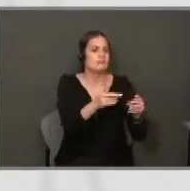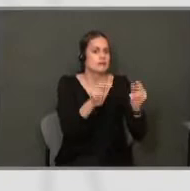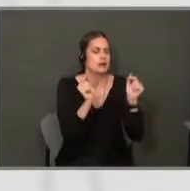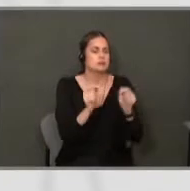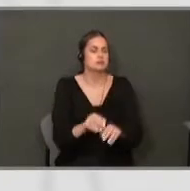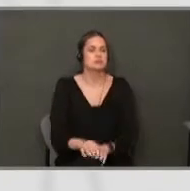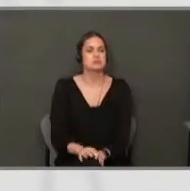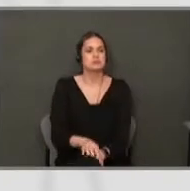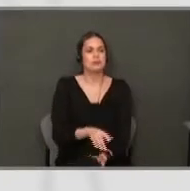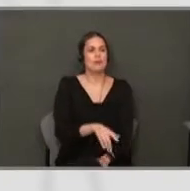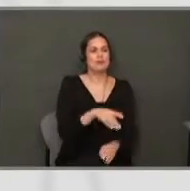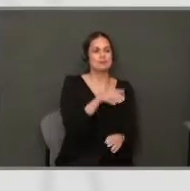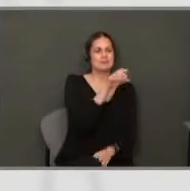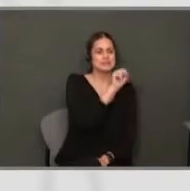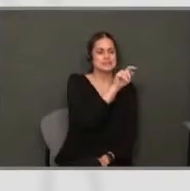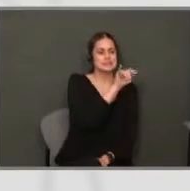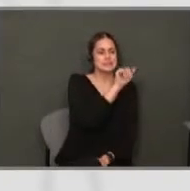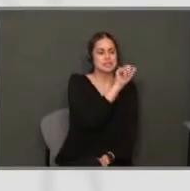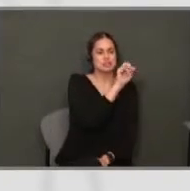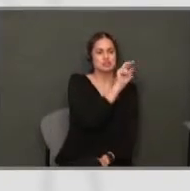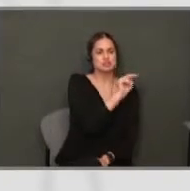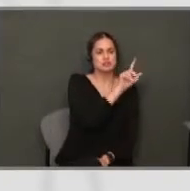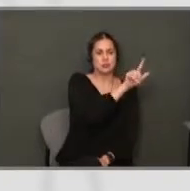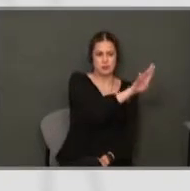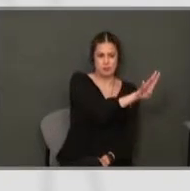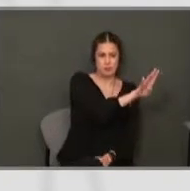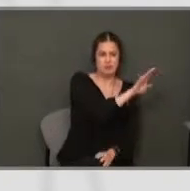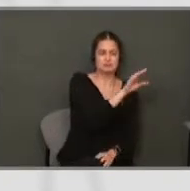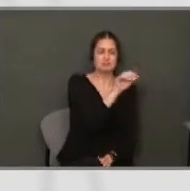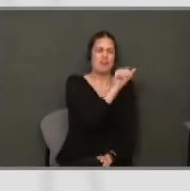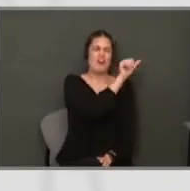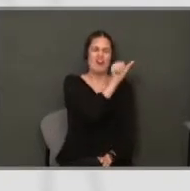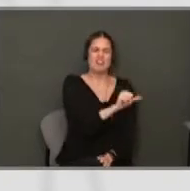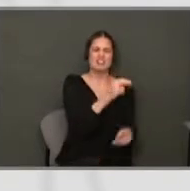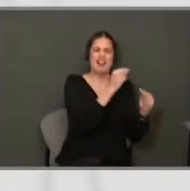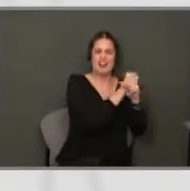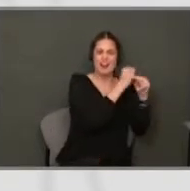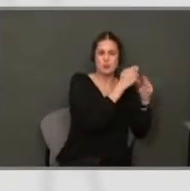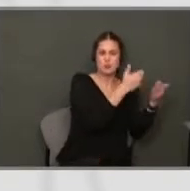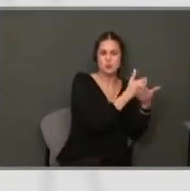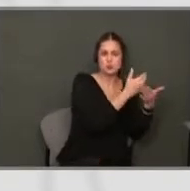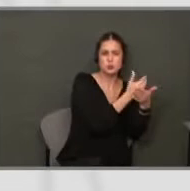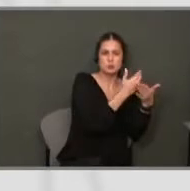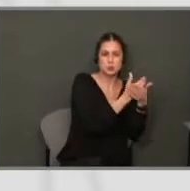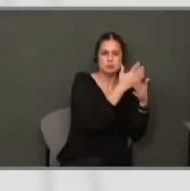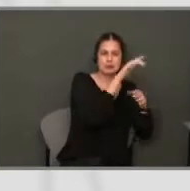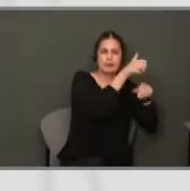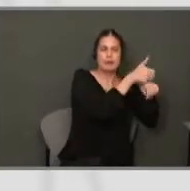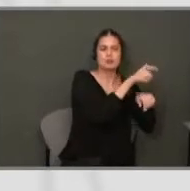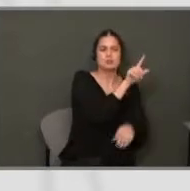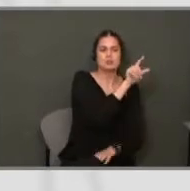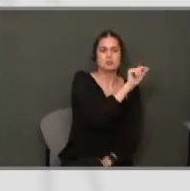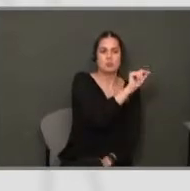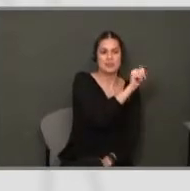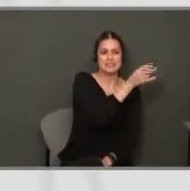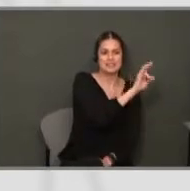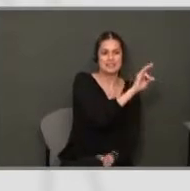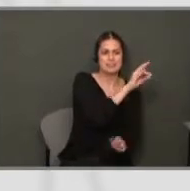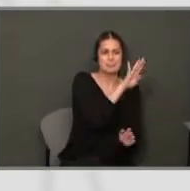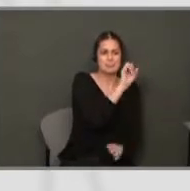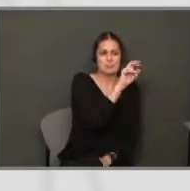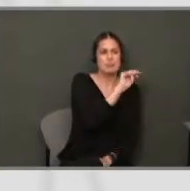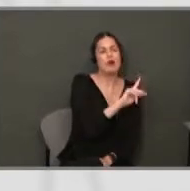Station 24 off of Austin Highway, which is a new fire station that was constructed with the 2017 bond program, and it'll open up here in about 2 or 3